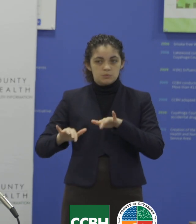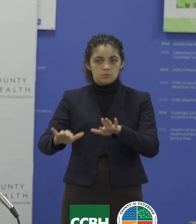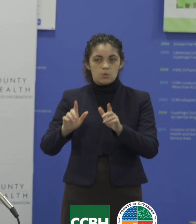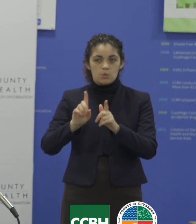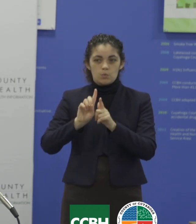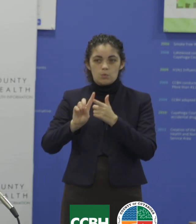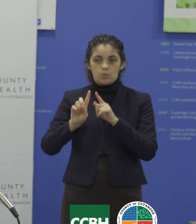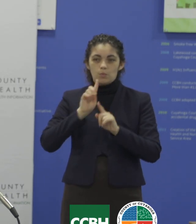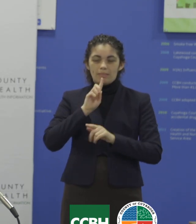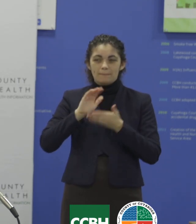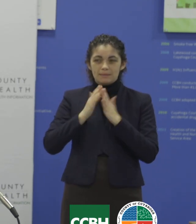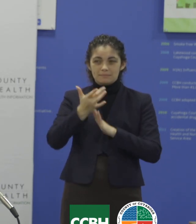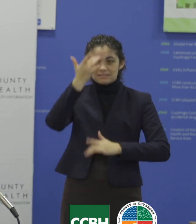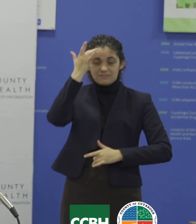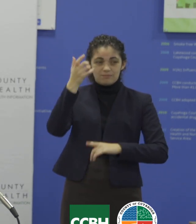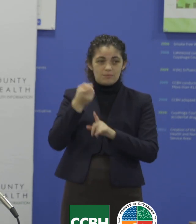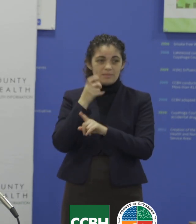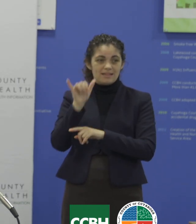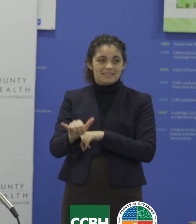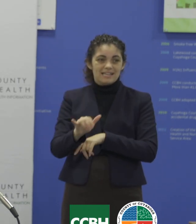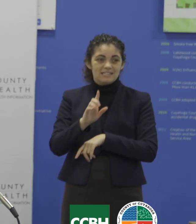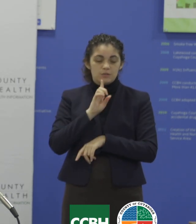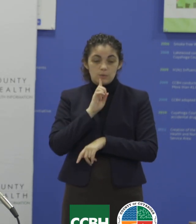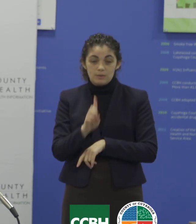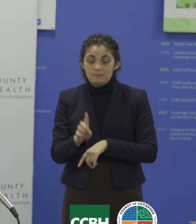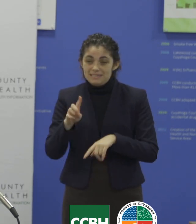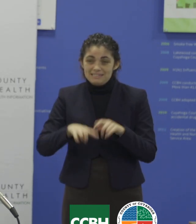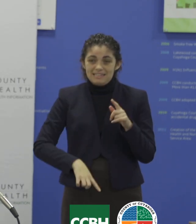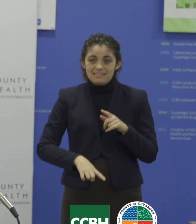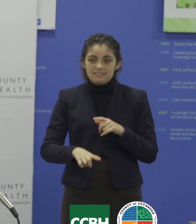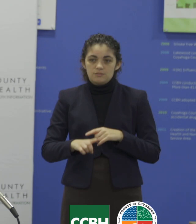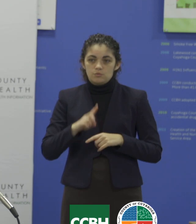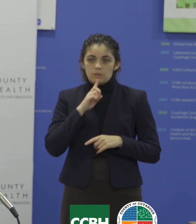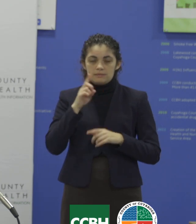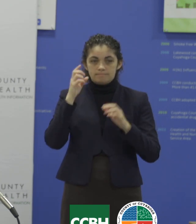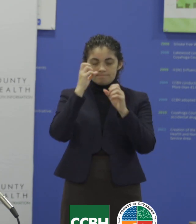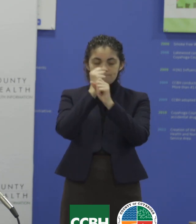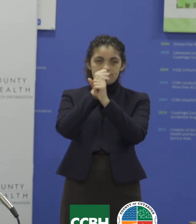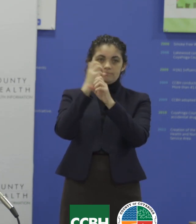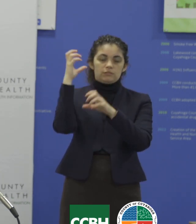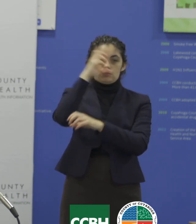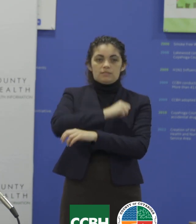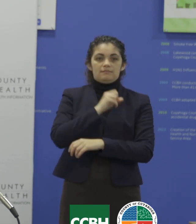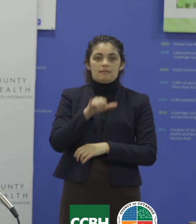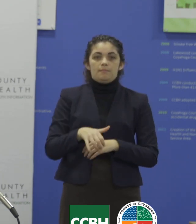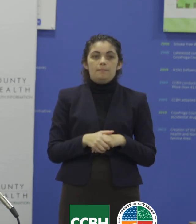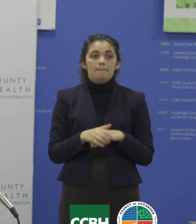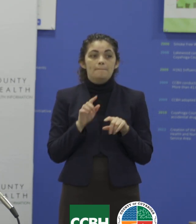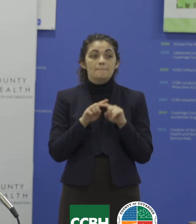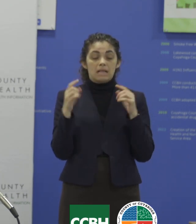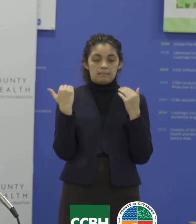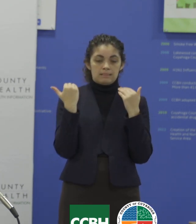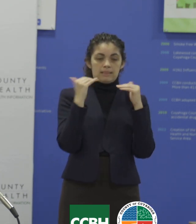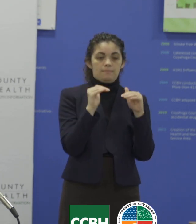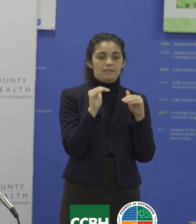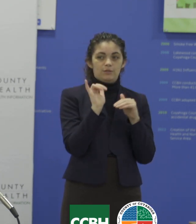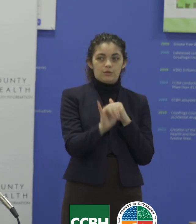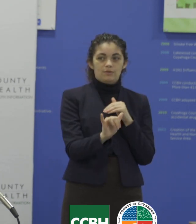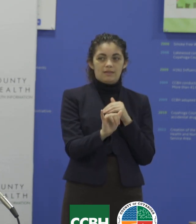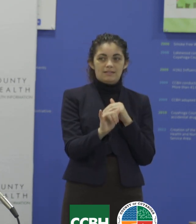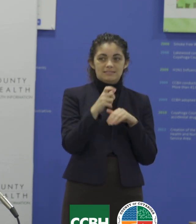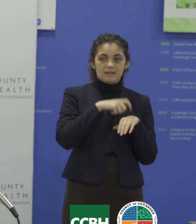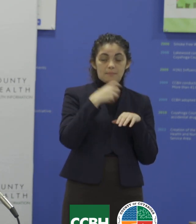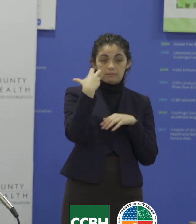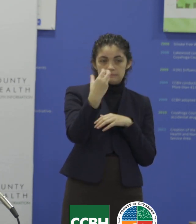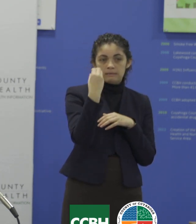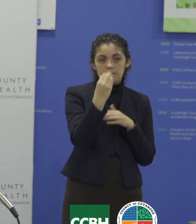really sick from it. And those are pieces that are very difficult to predict right now. But limiting your time out